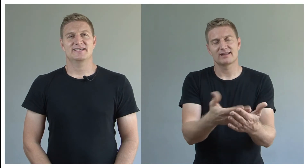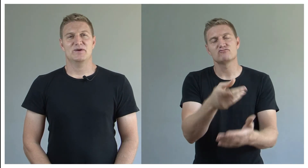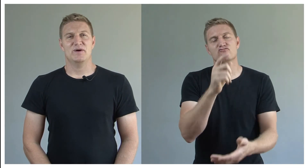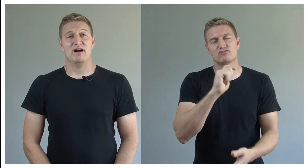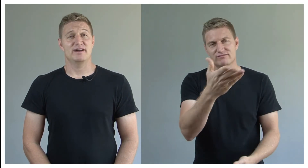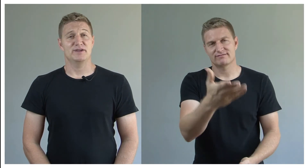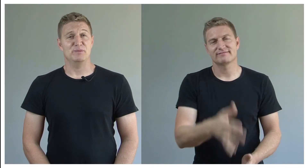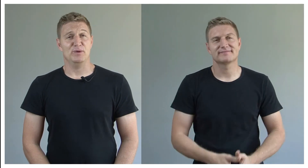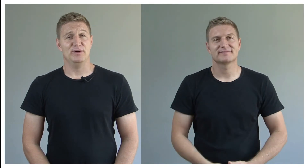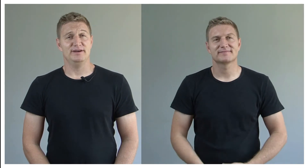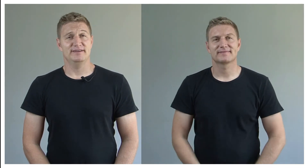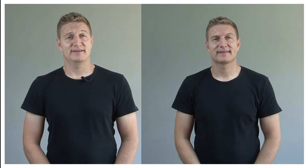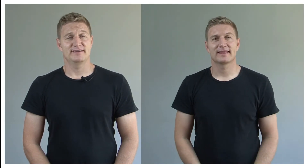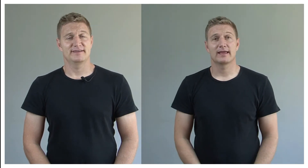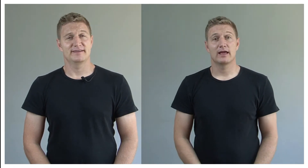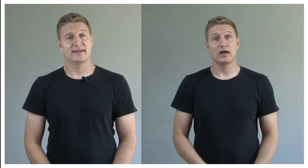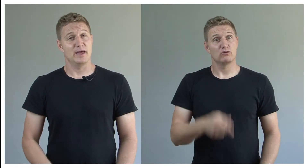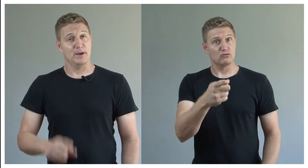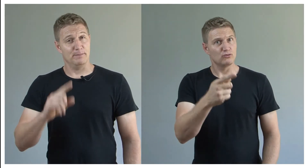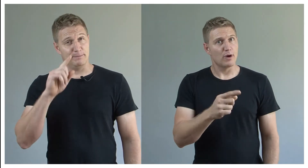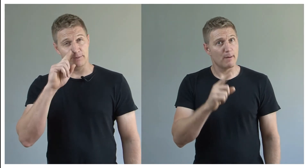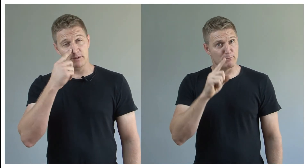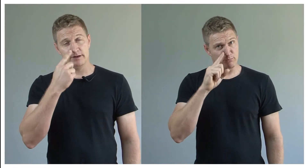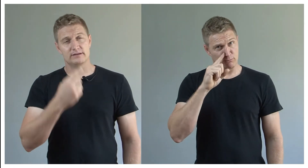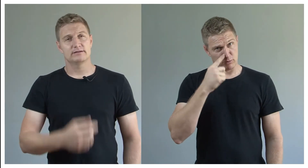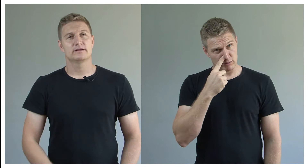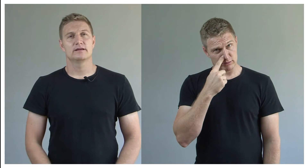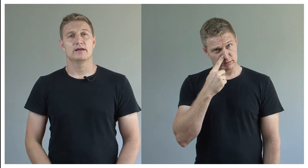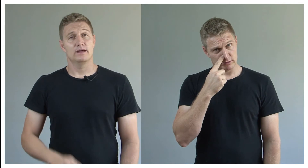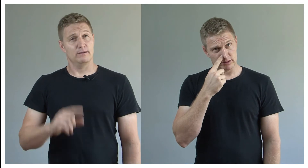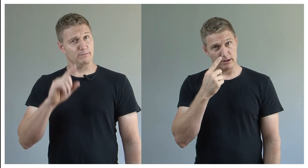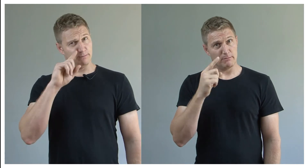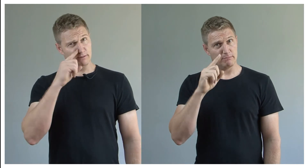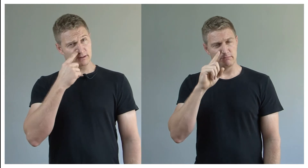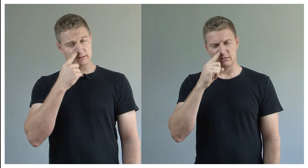So, are you bored? Bored? Bored?